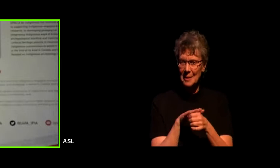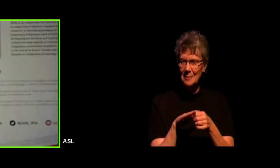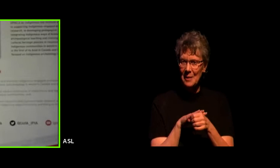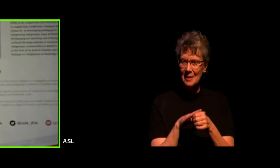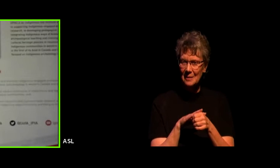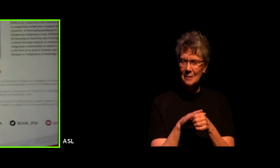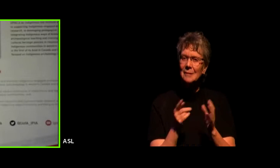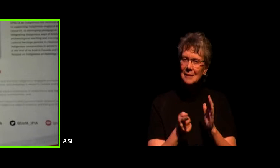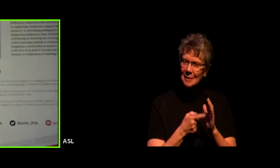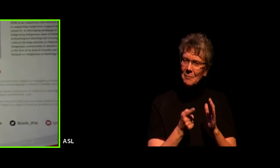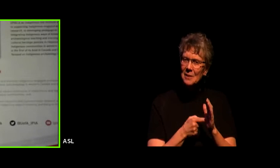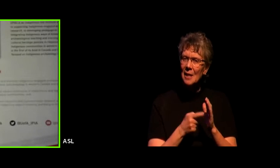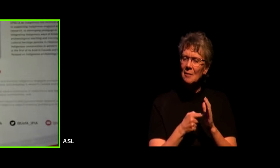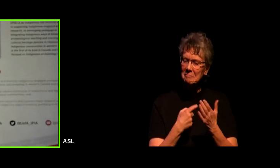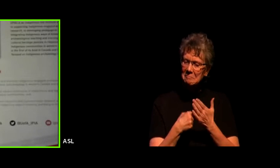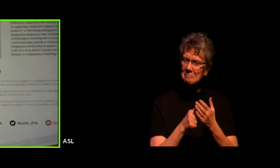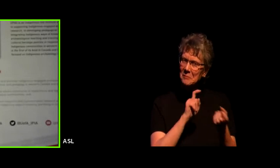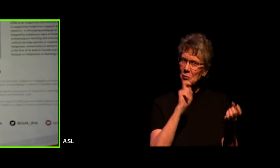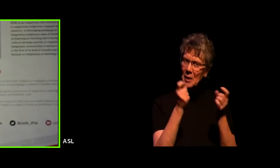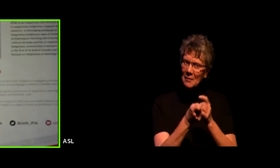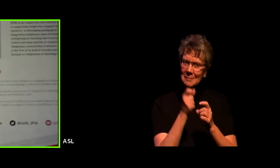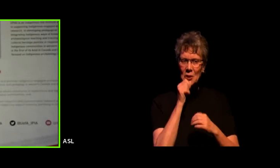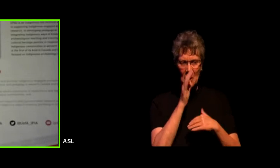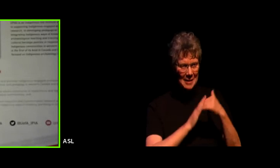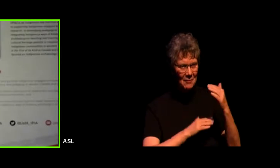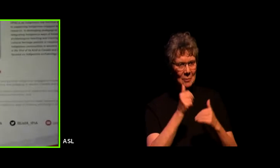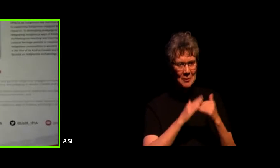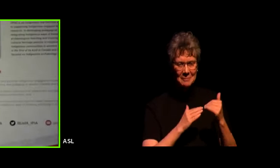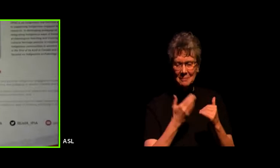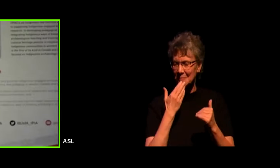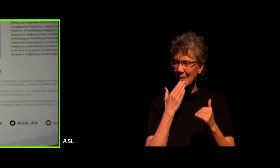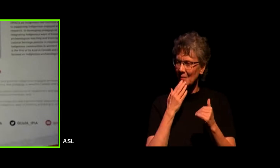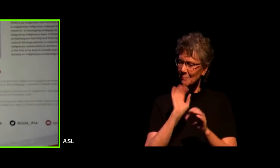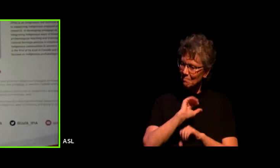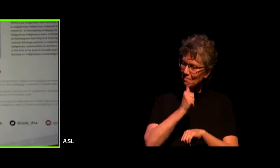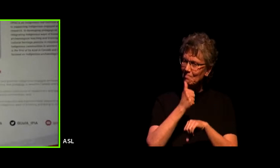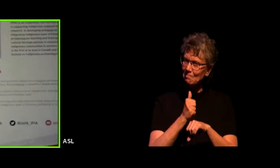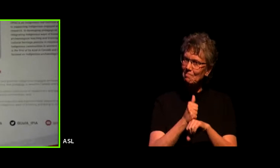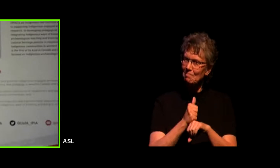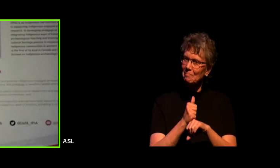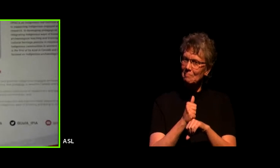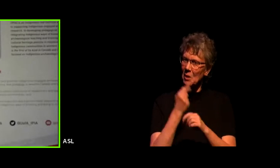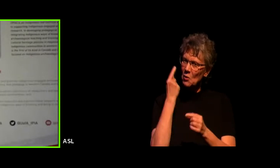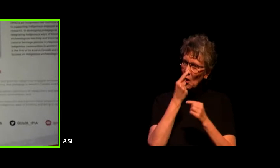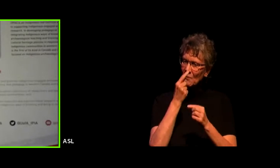And so one of the things that we really focus on at the IPIA is about